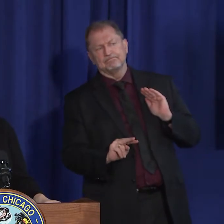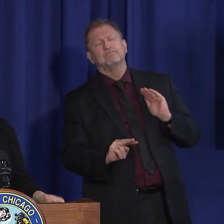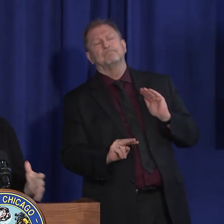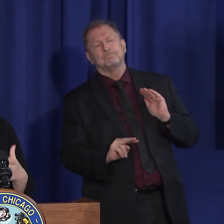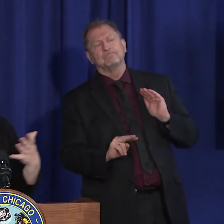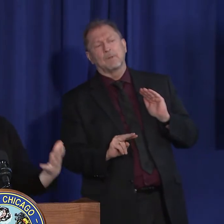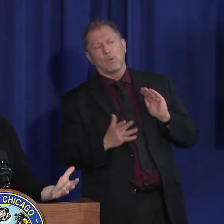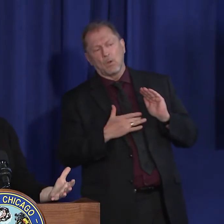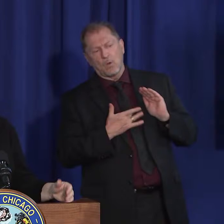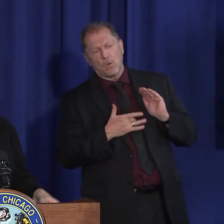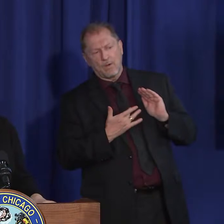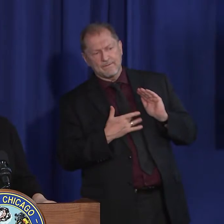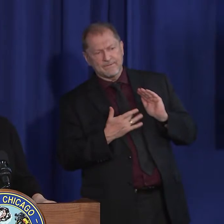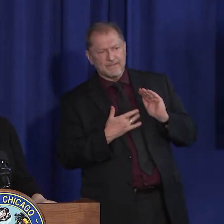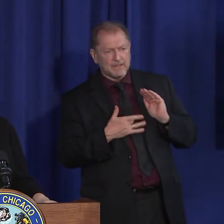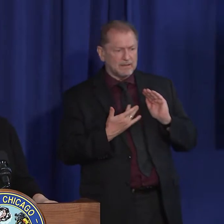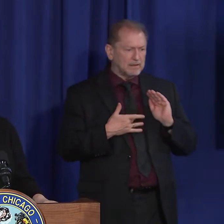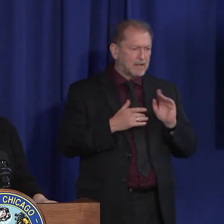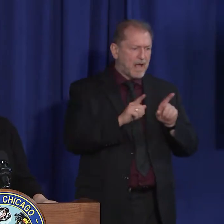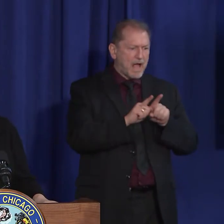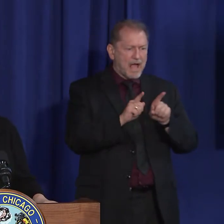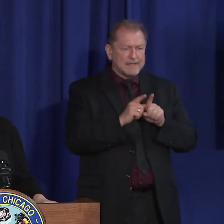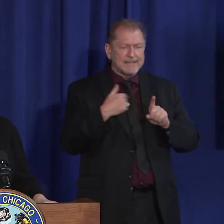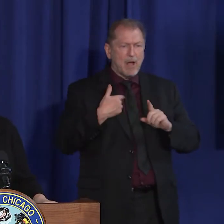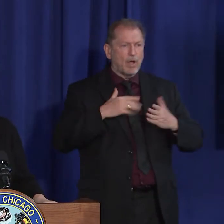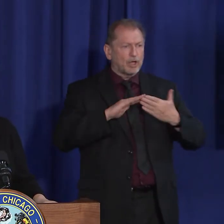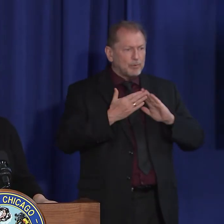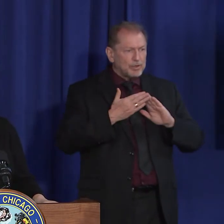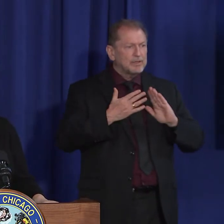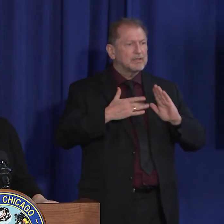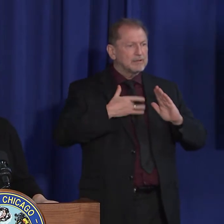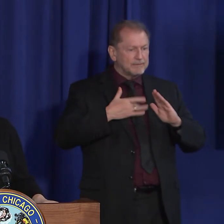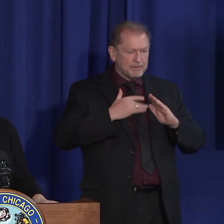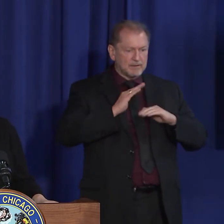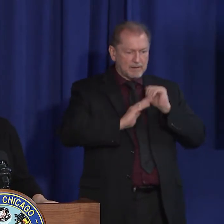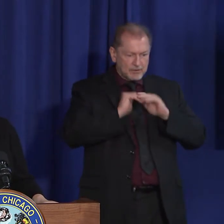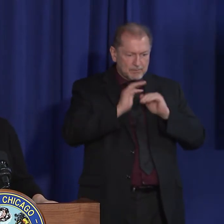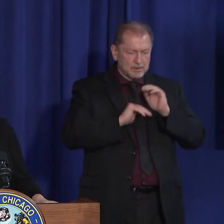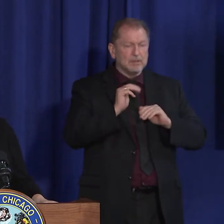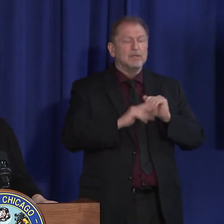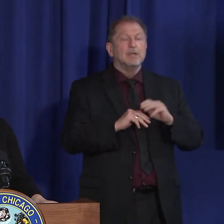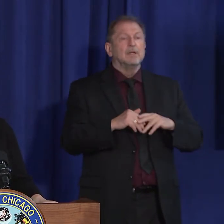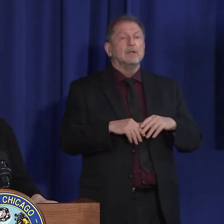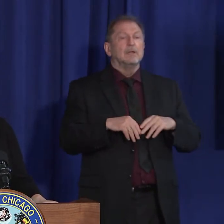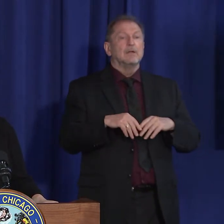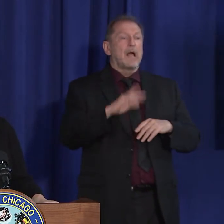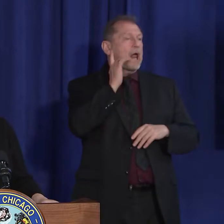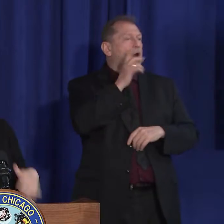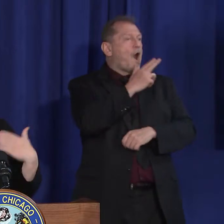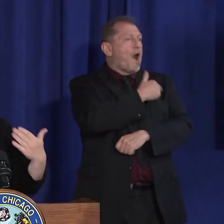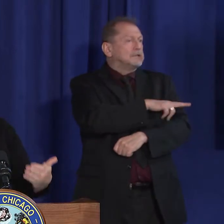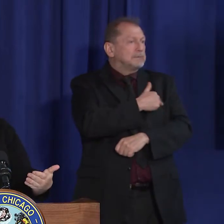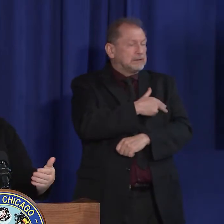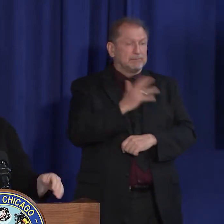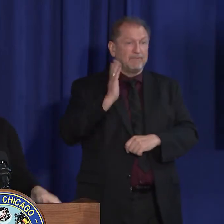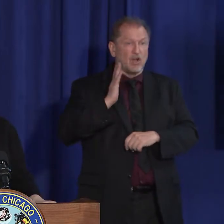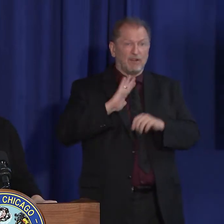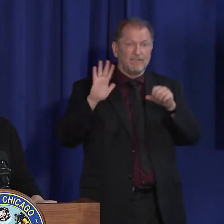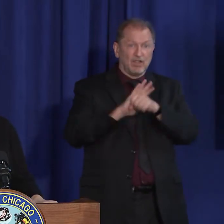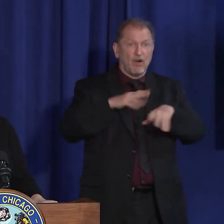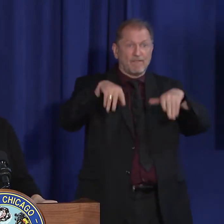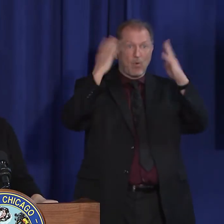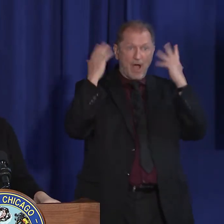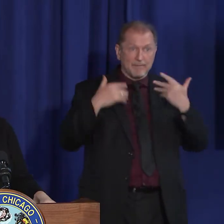does it mean to be burdened as a community, to the point especially where you threaten your healthcare system. So you've heard me talking a lot